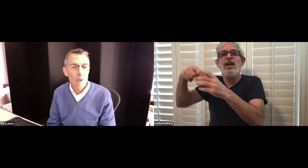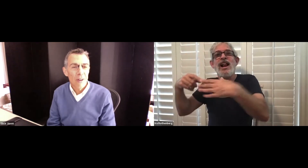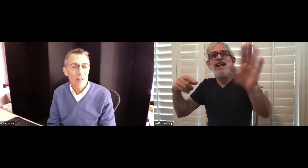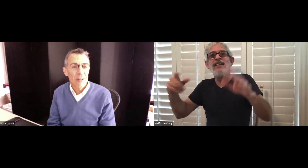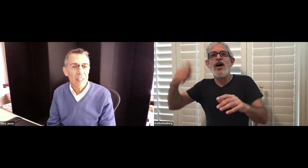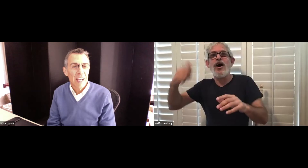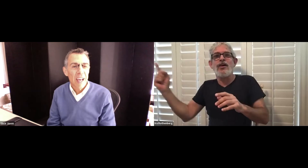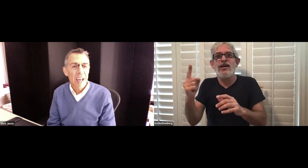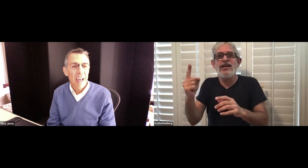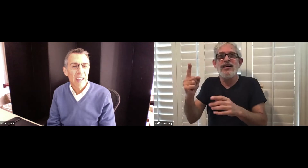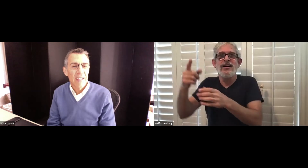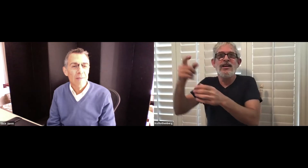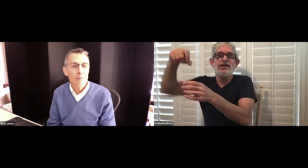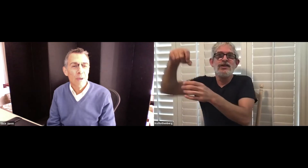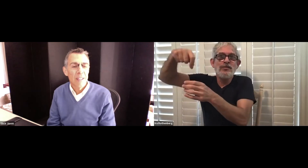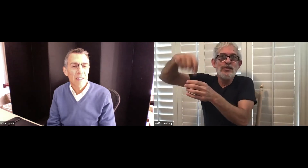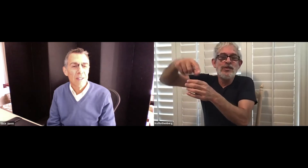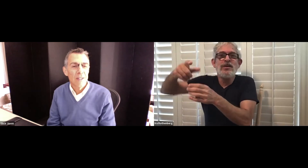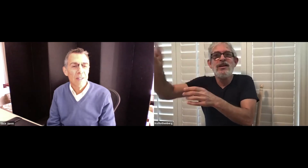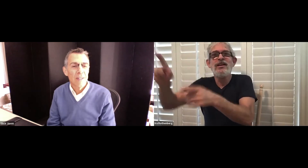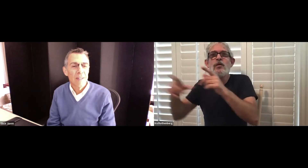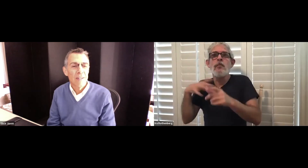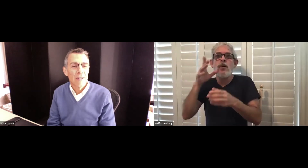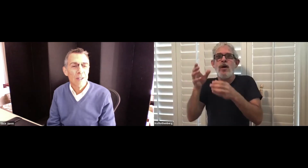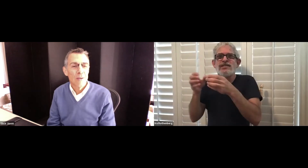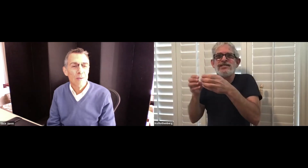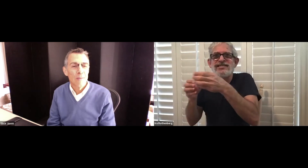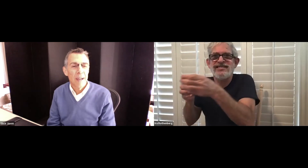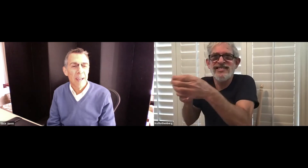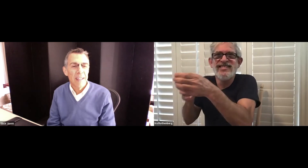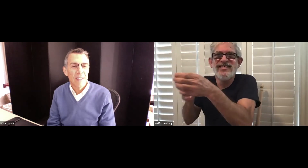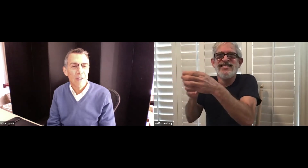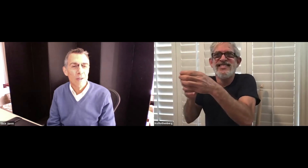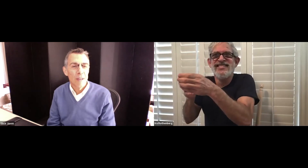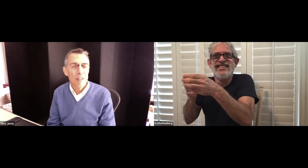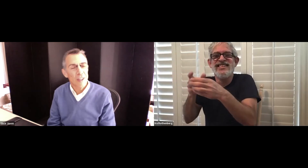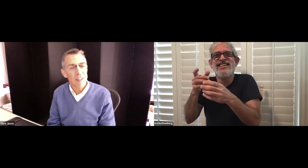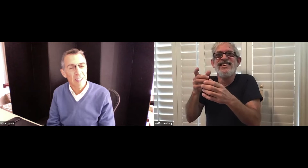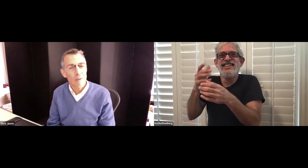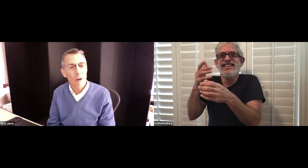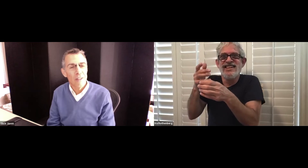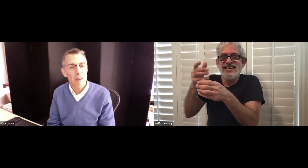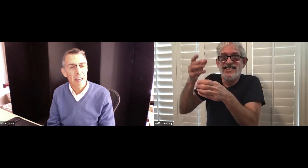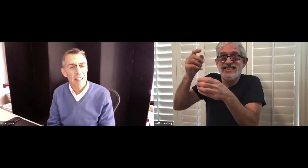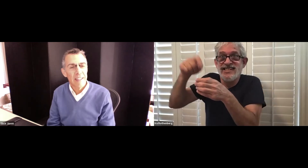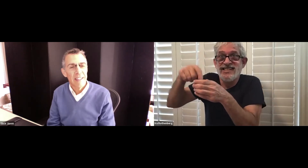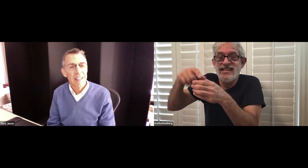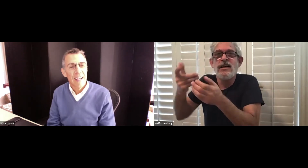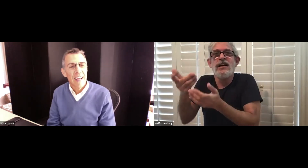water and bring it to my aunt. She would do the best she could to give water to my aunt if